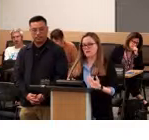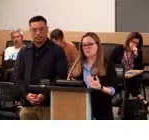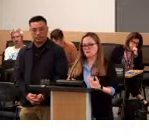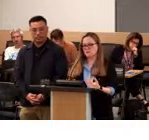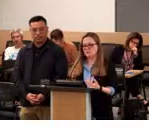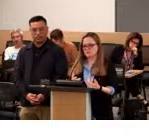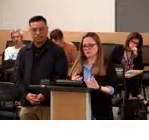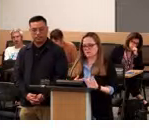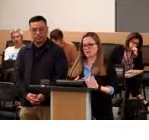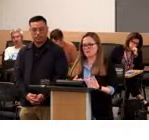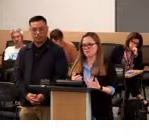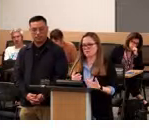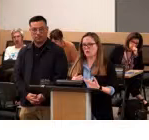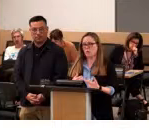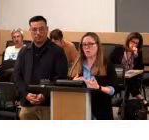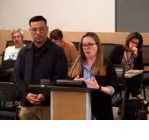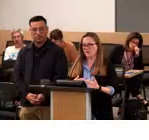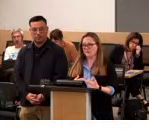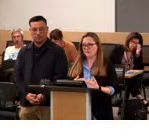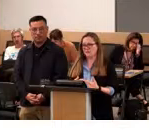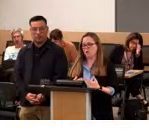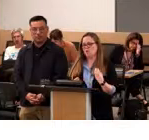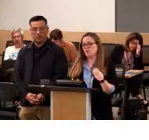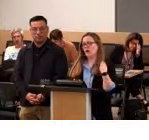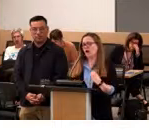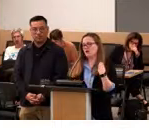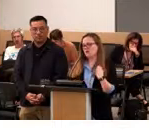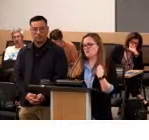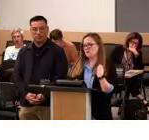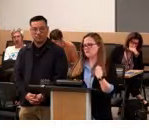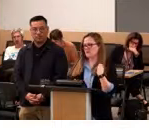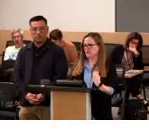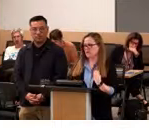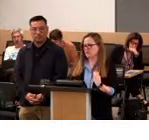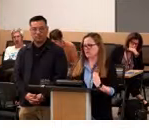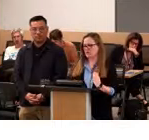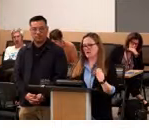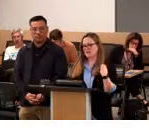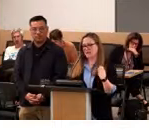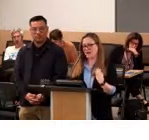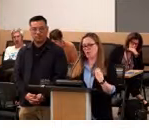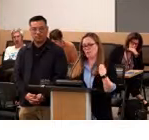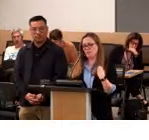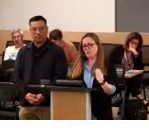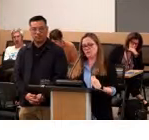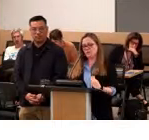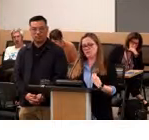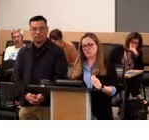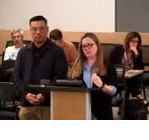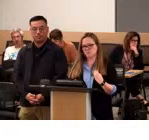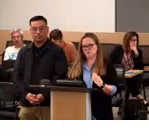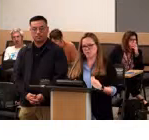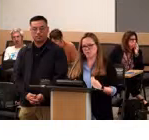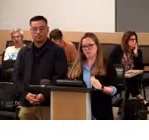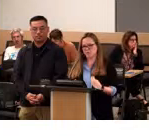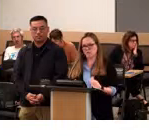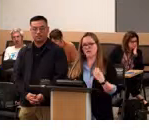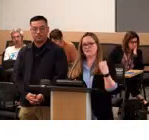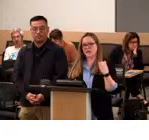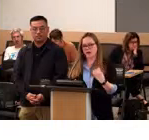what specific strategies or practices could I use as an educator to help build relationships with my